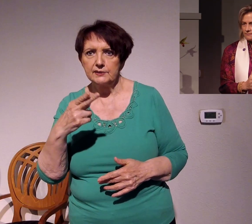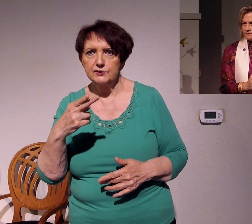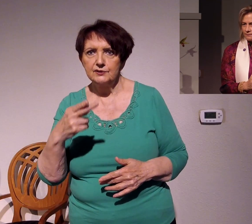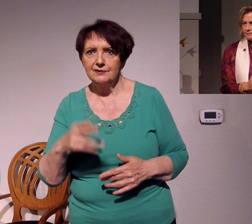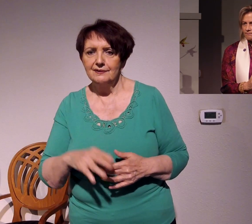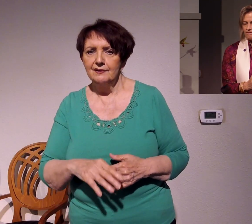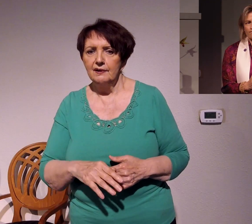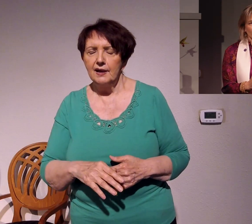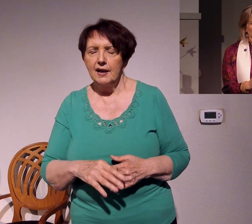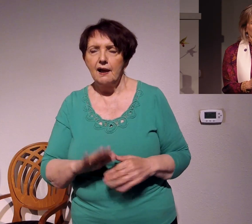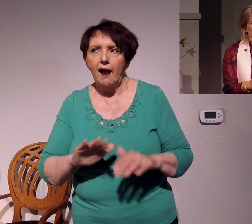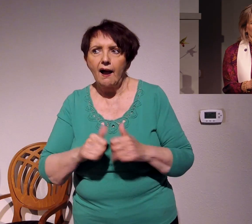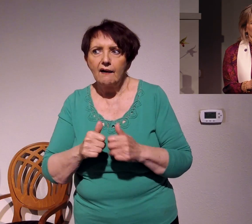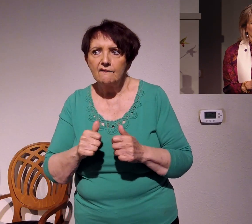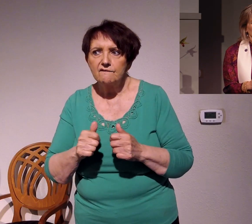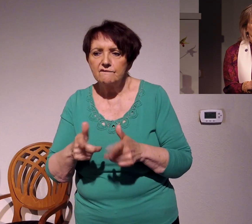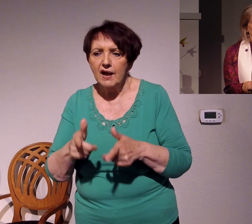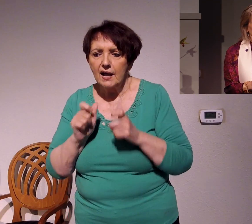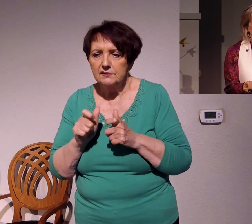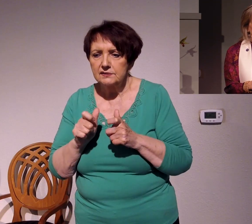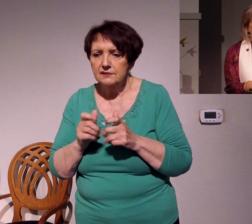street?